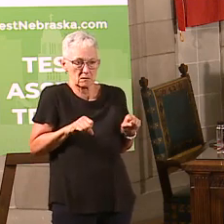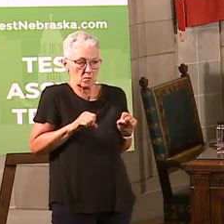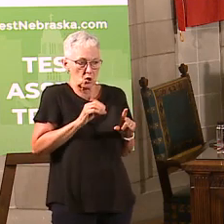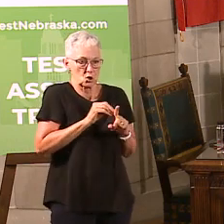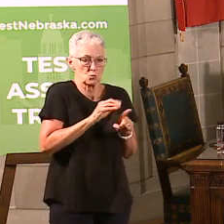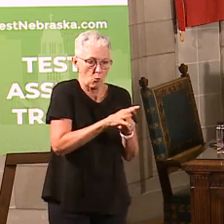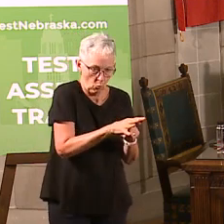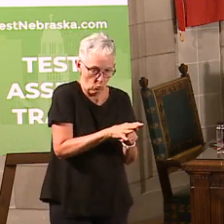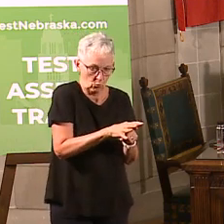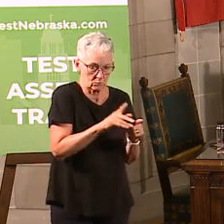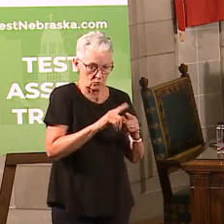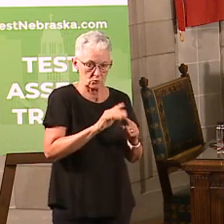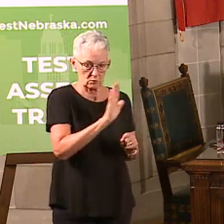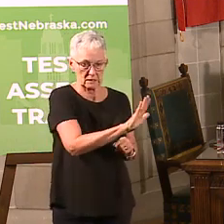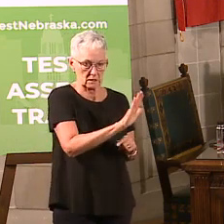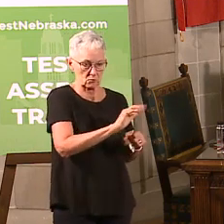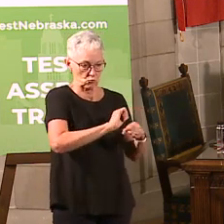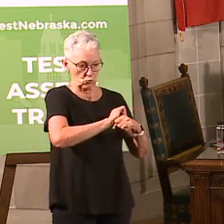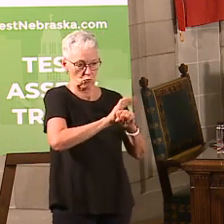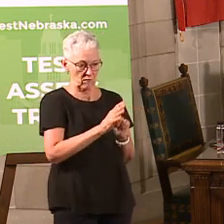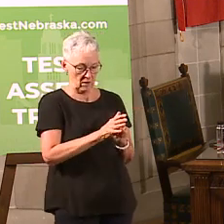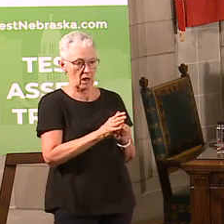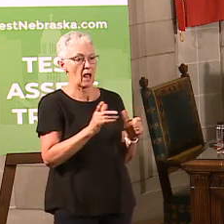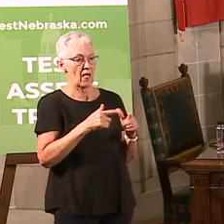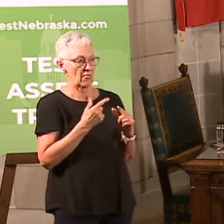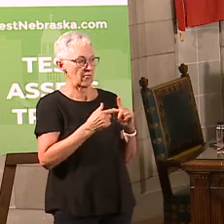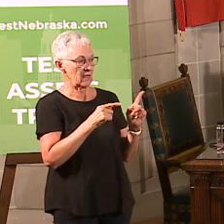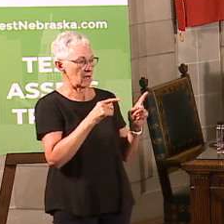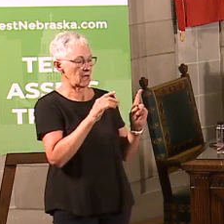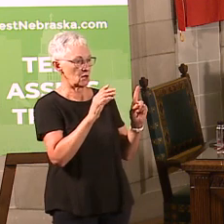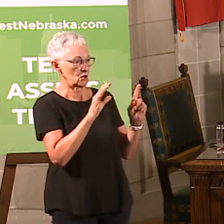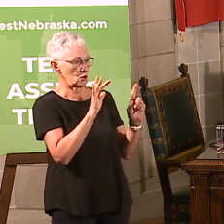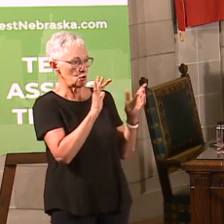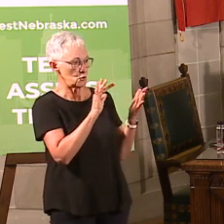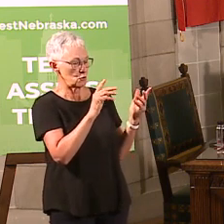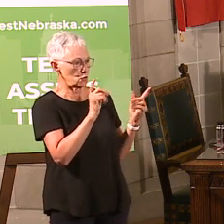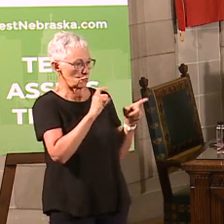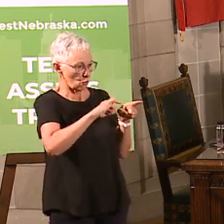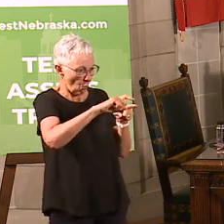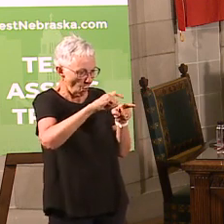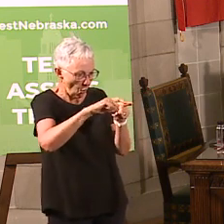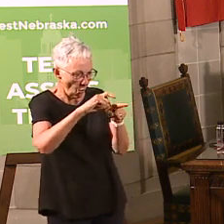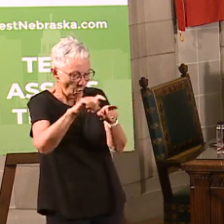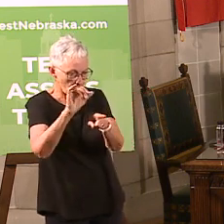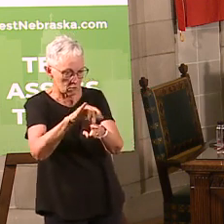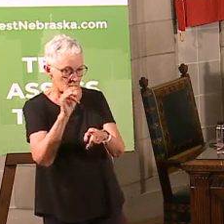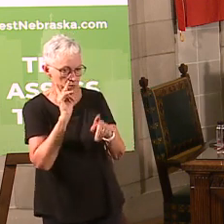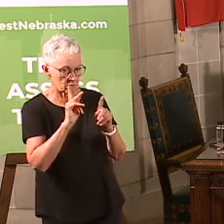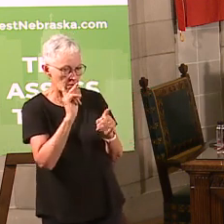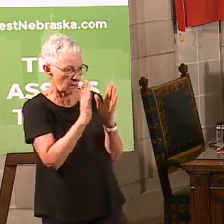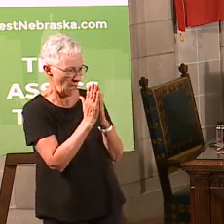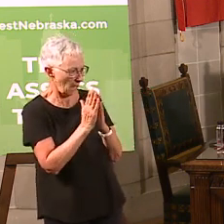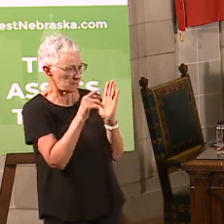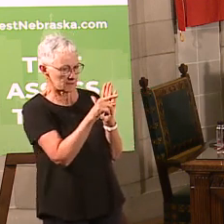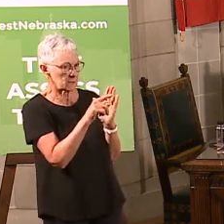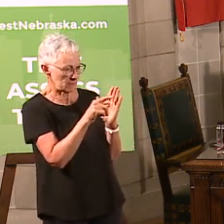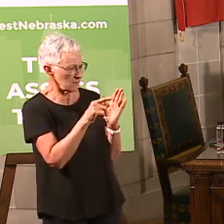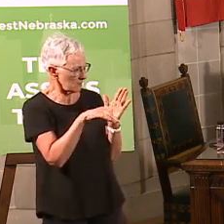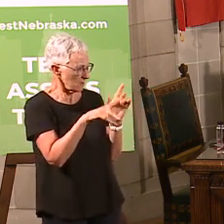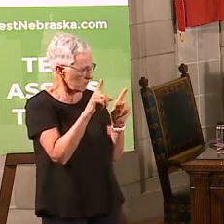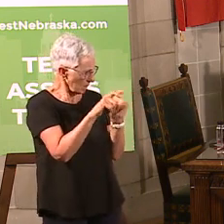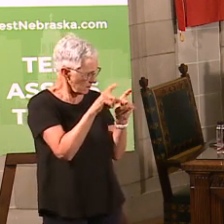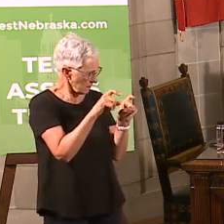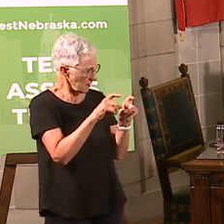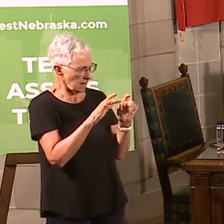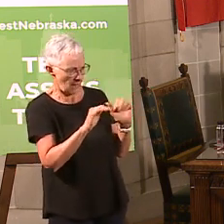population, get them to isolate. You go back and find out who they've been in touch with. You get those folks to either monitor their symptoms or quarantine, whatever's appropriate, depending